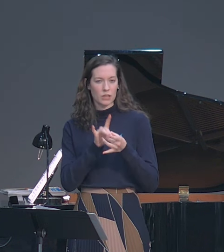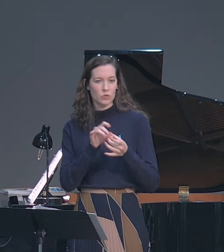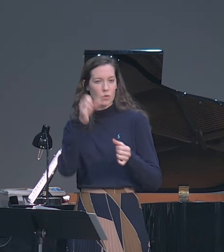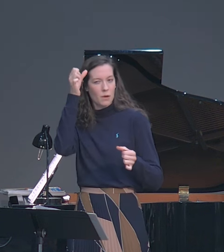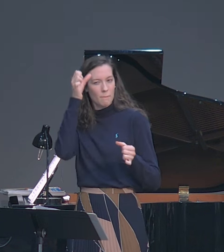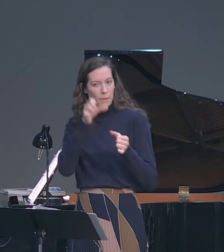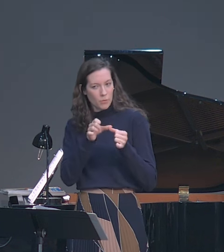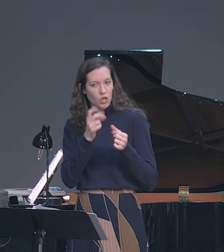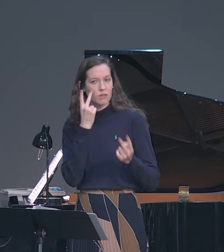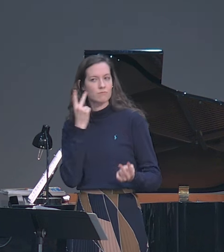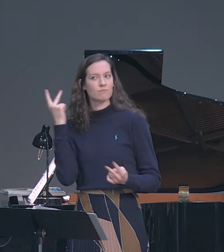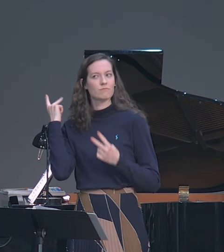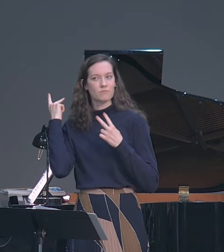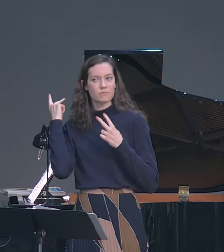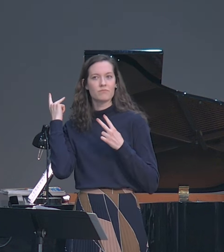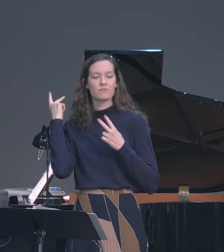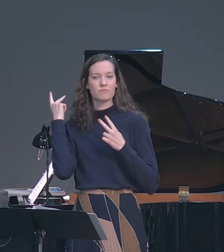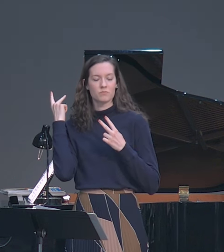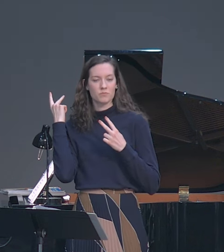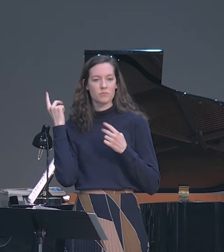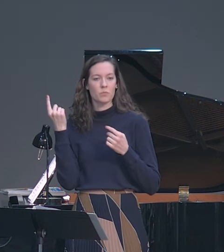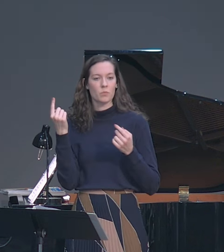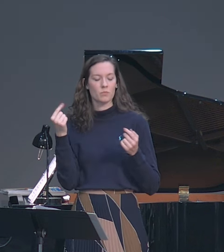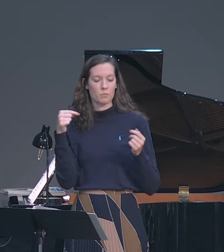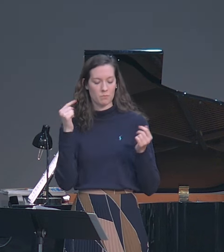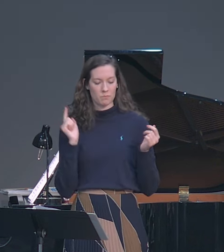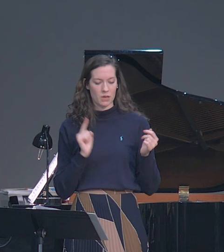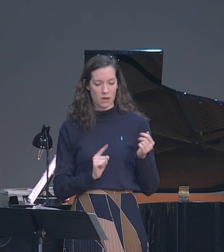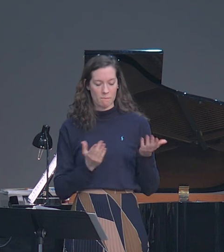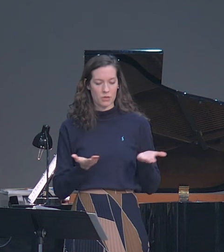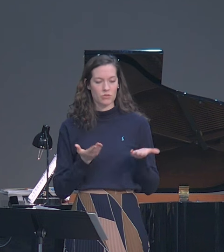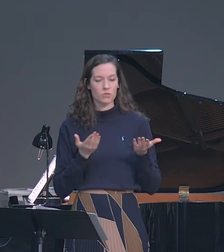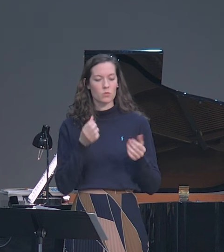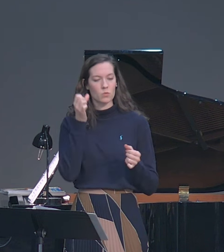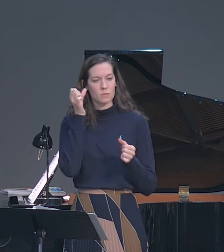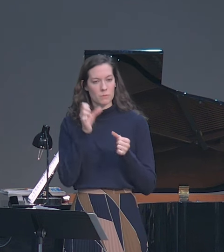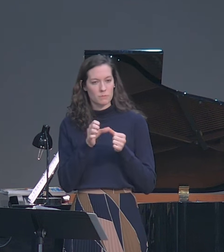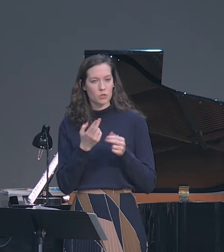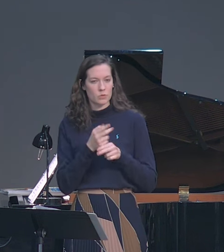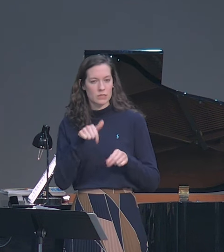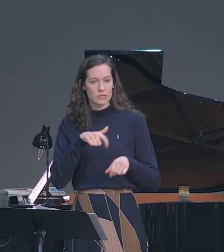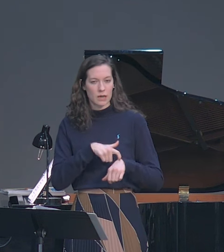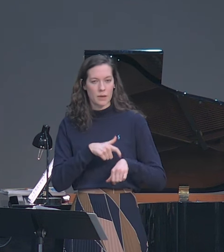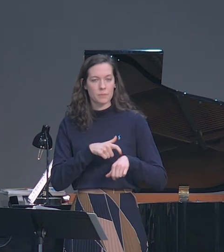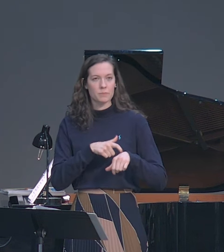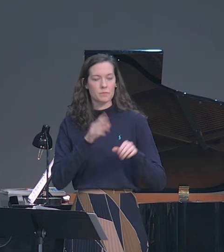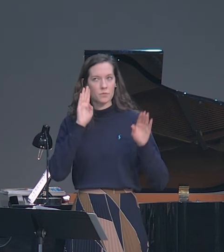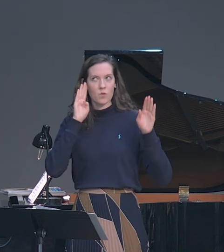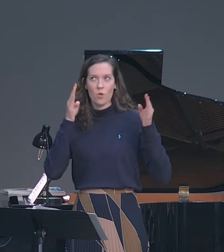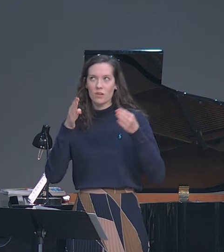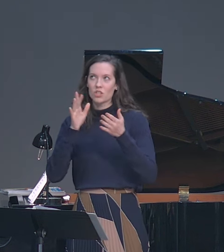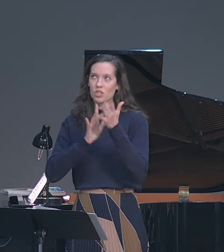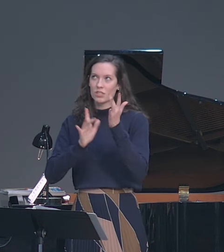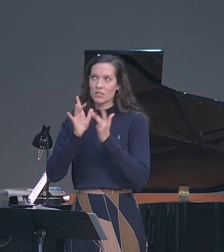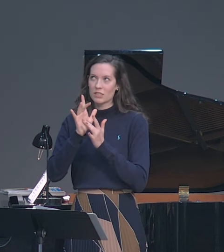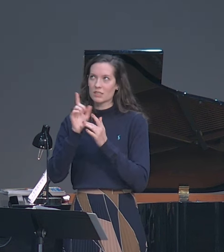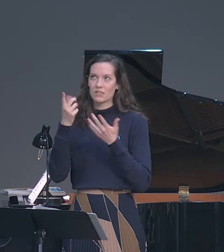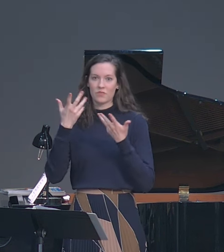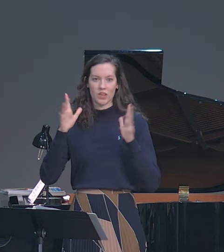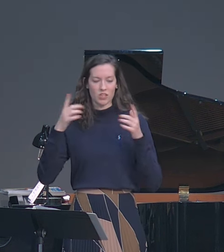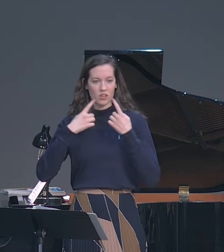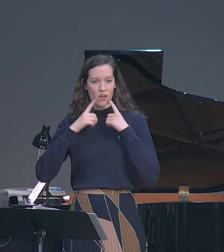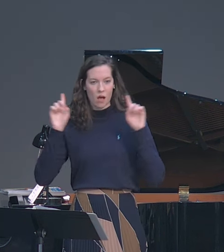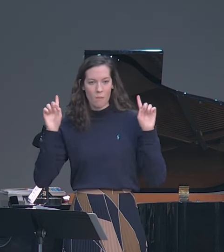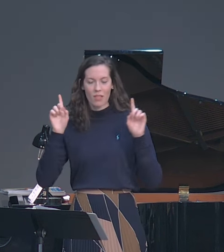remember something. We come to remember. Each week, we use this time of communion to focus on Jesus and what he accomplished on the cross in order